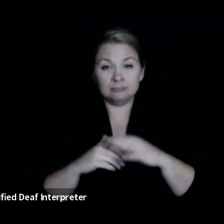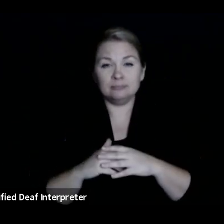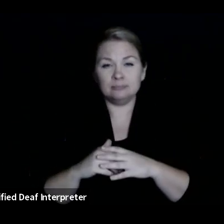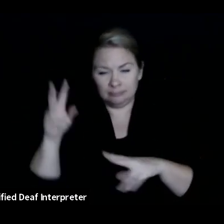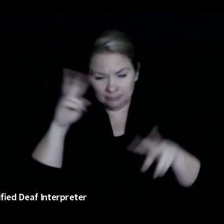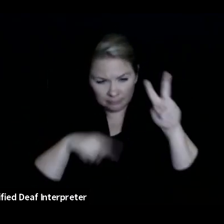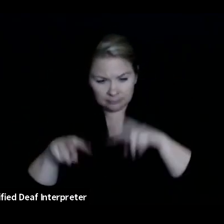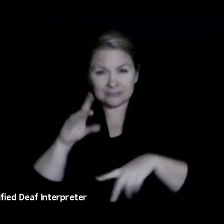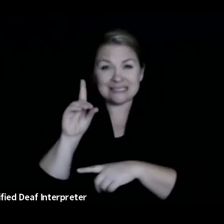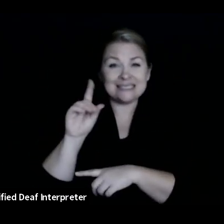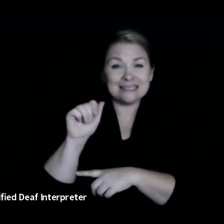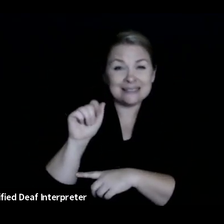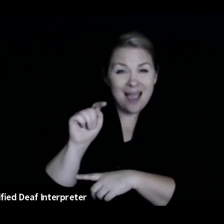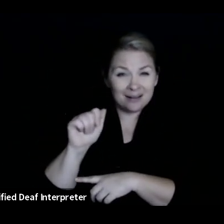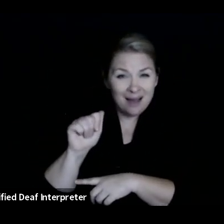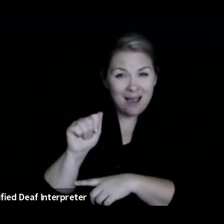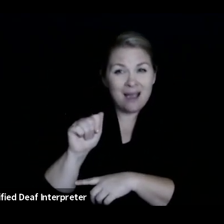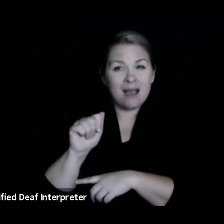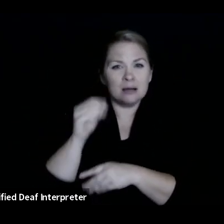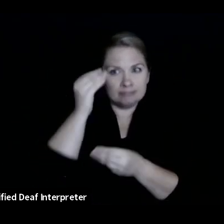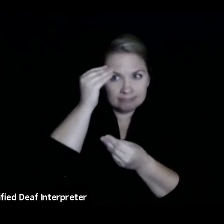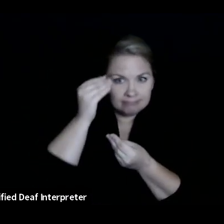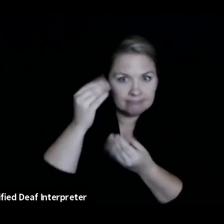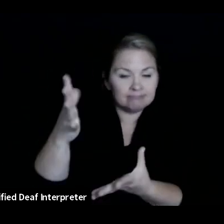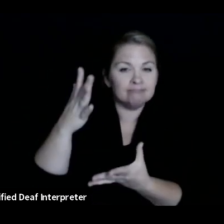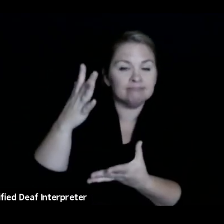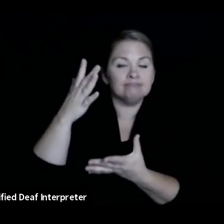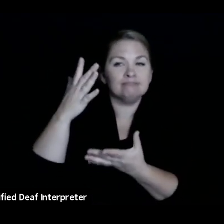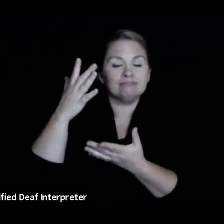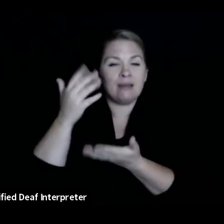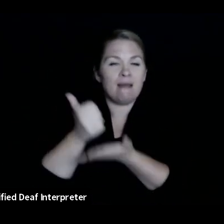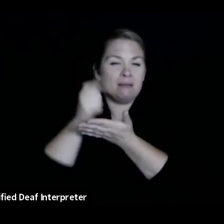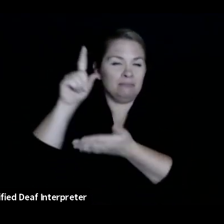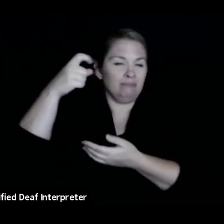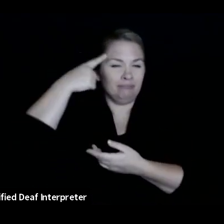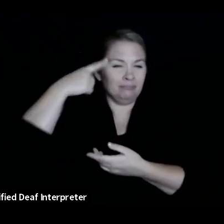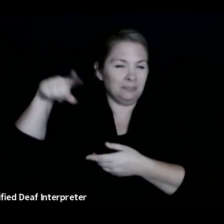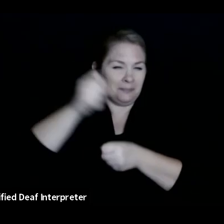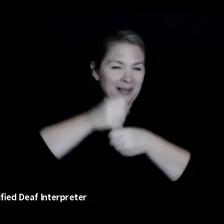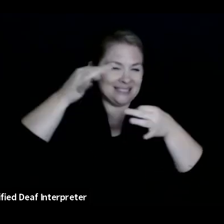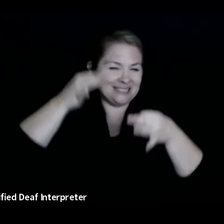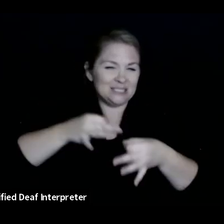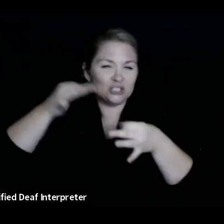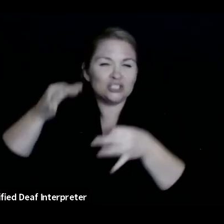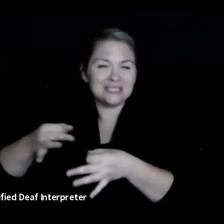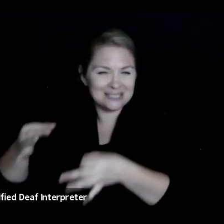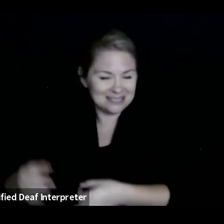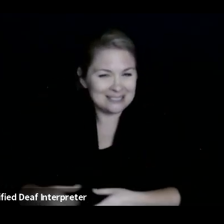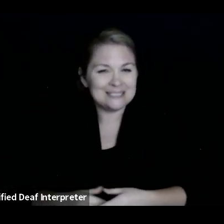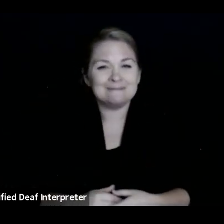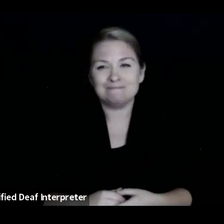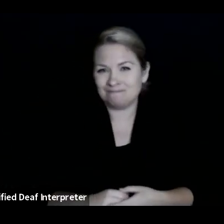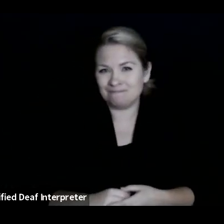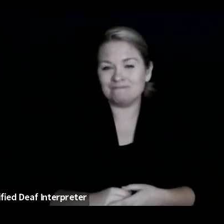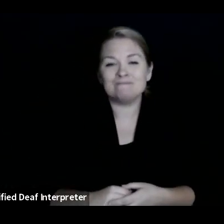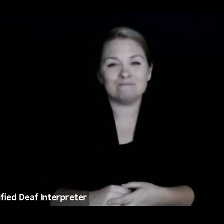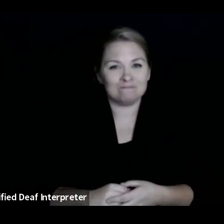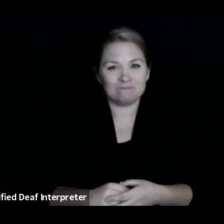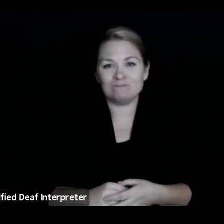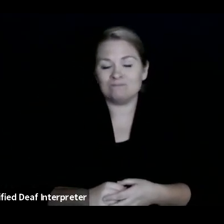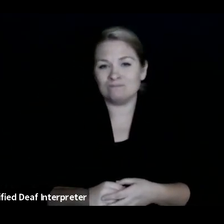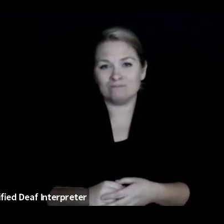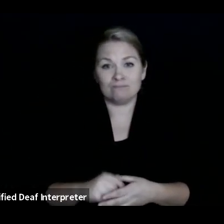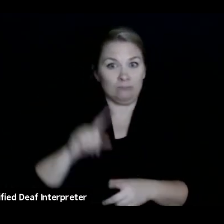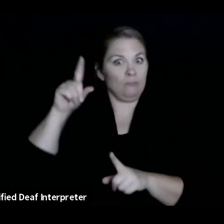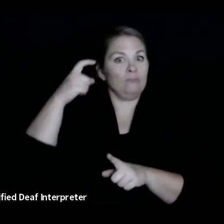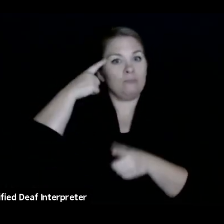decisions that he has to make. So I'm going to defer, any more detail on that to the governor's office. But I will say that, yes, we